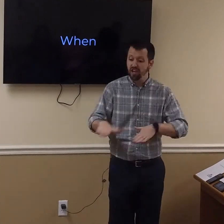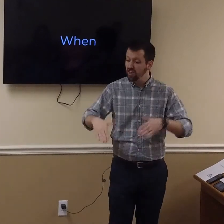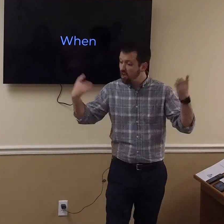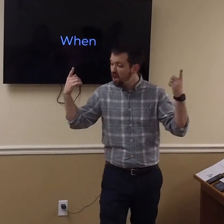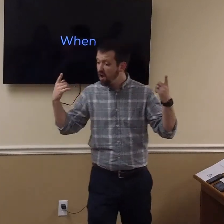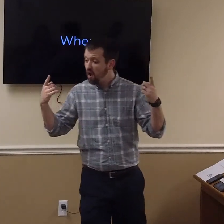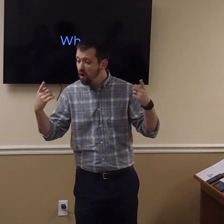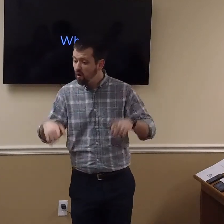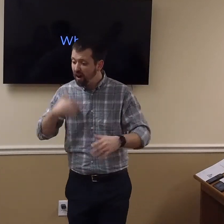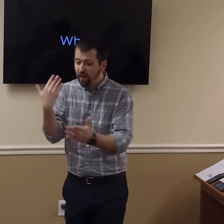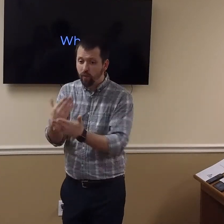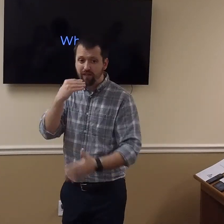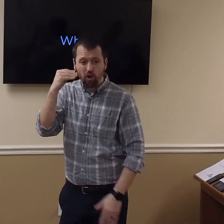walking and when I arrived home,